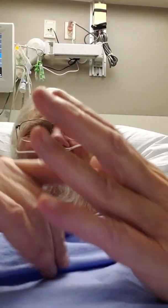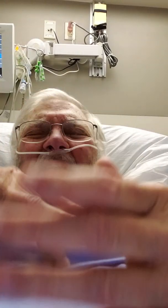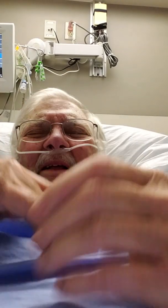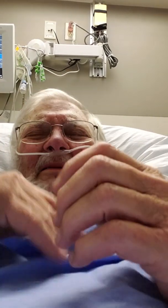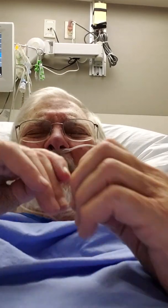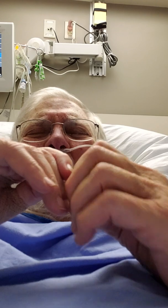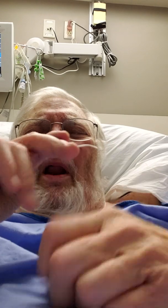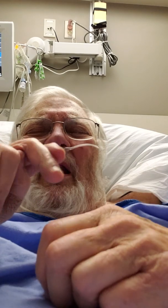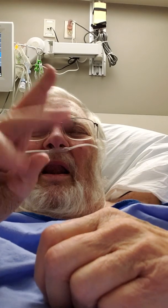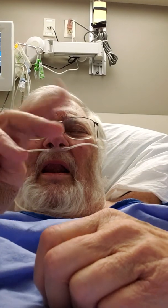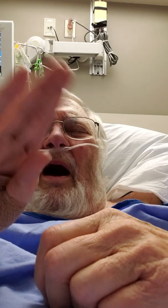doctor numb,